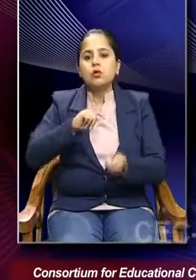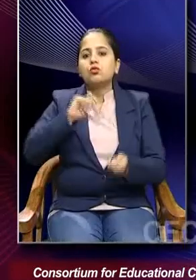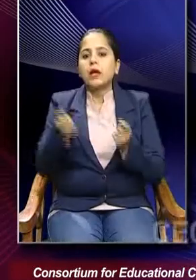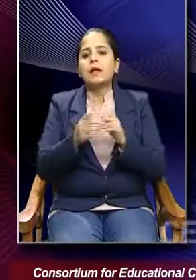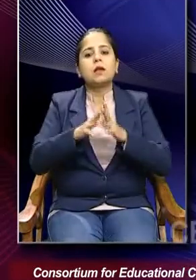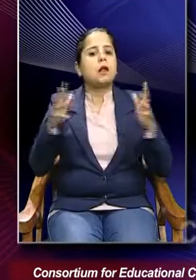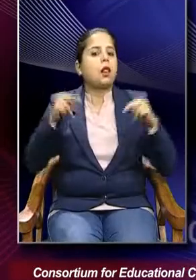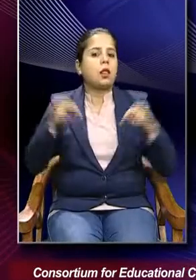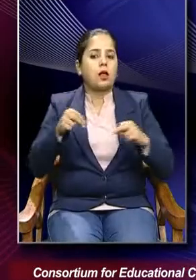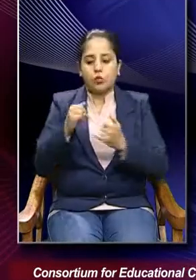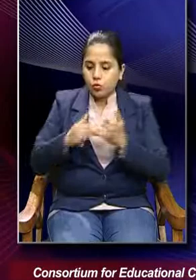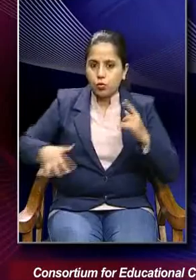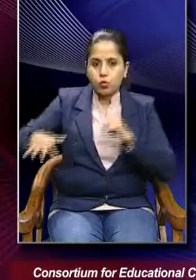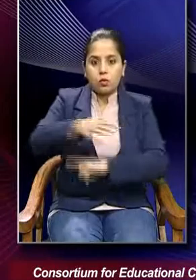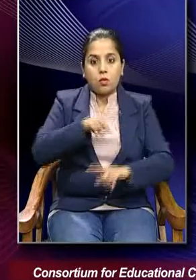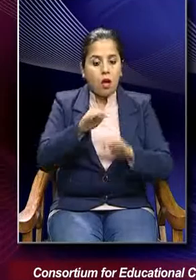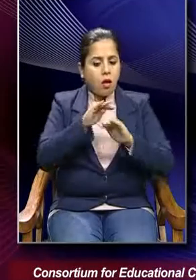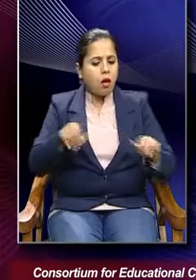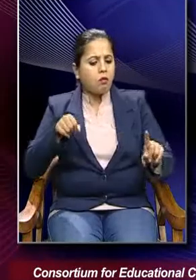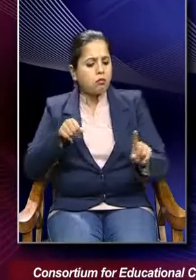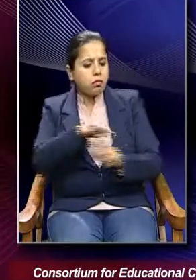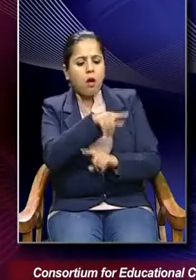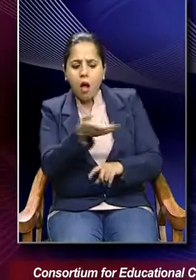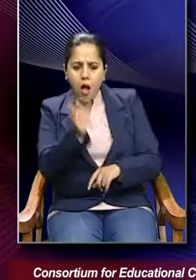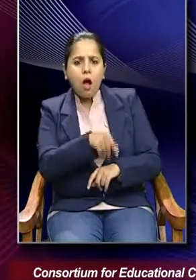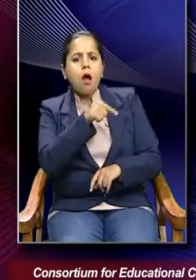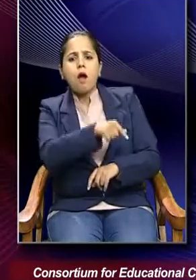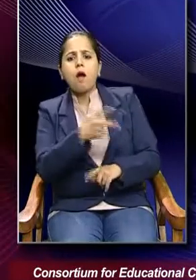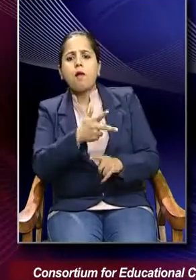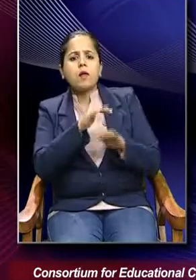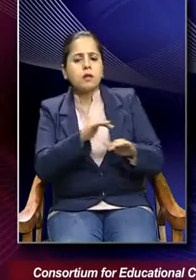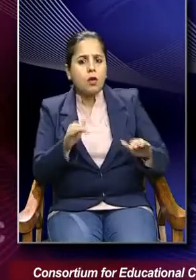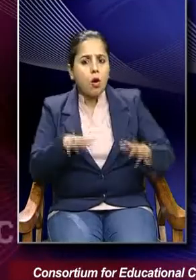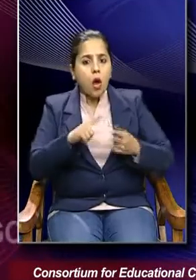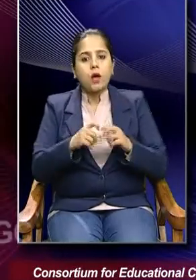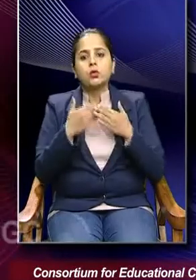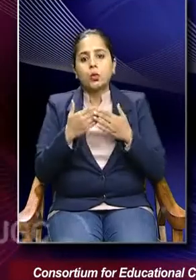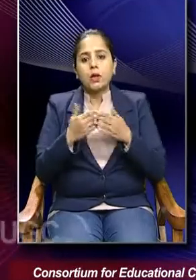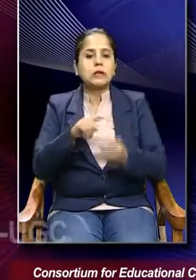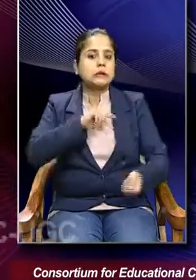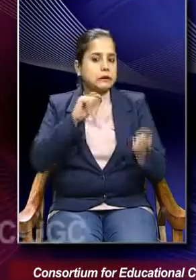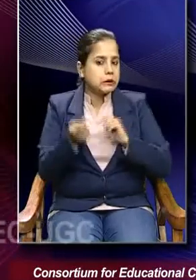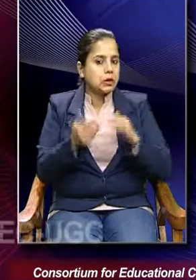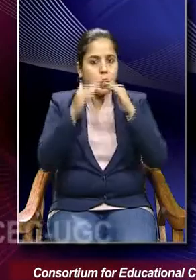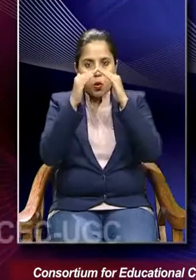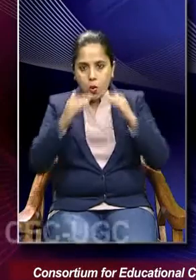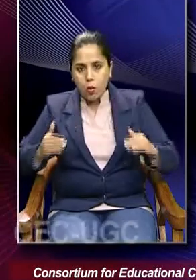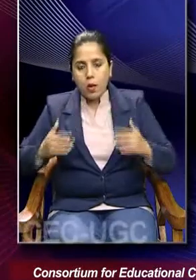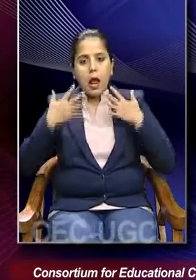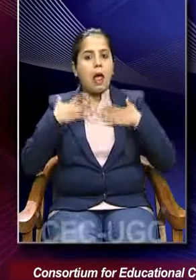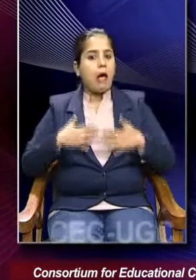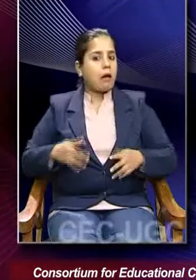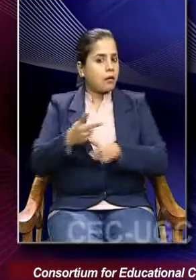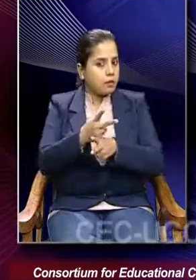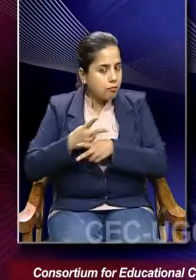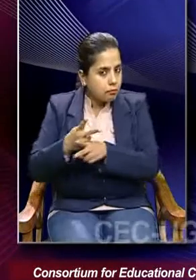society, and children are affected by them, or the changing needs of education, housing, healthcare.